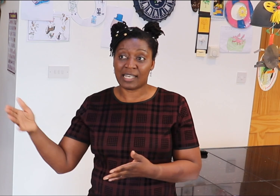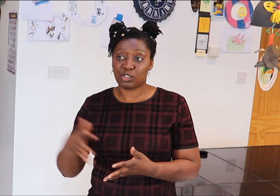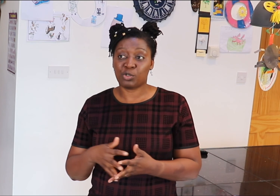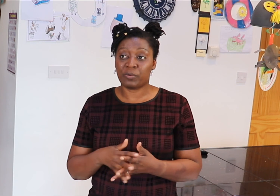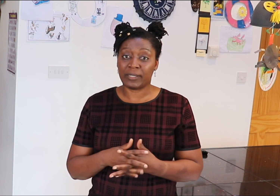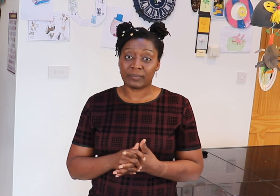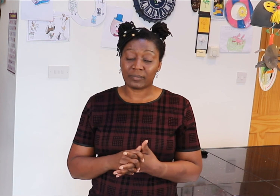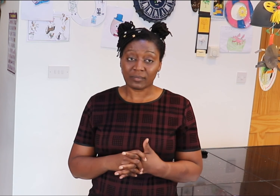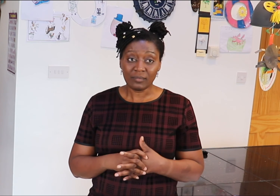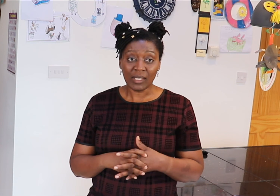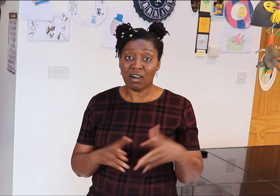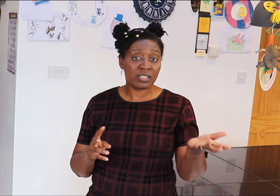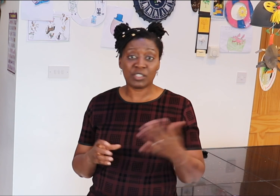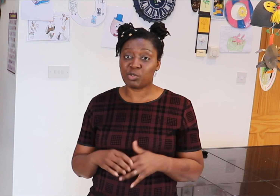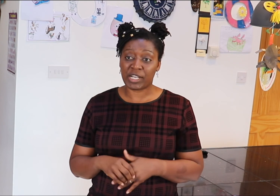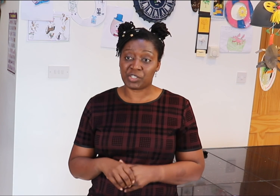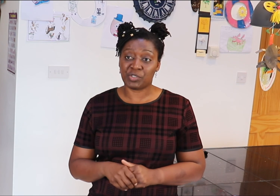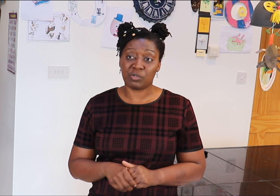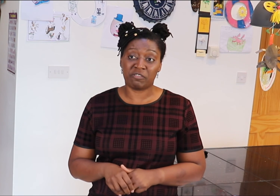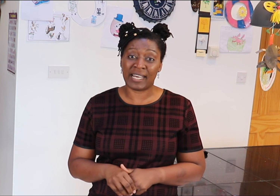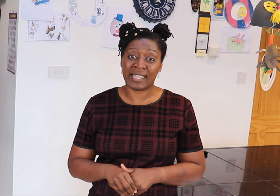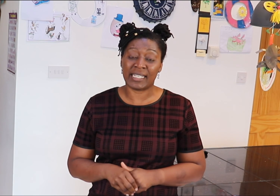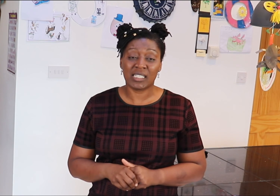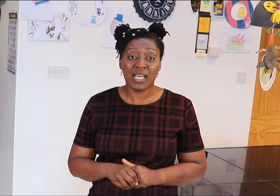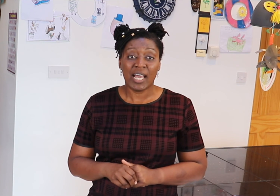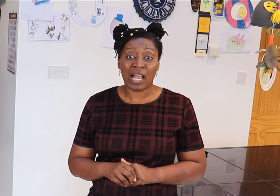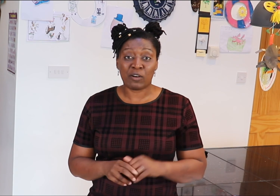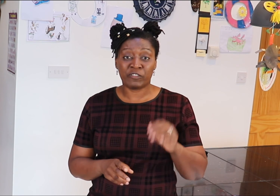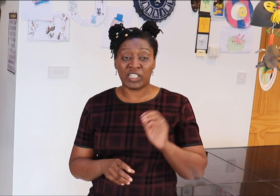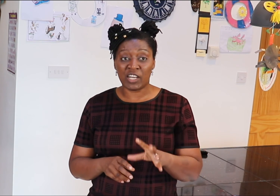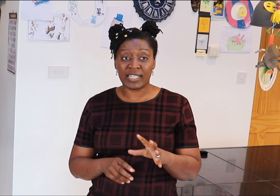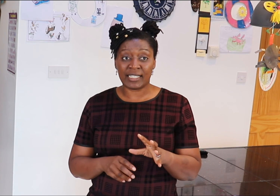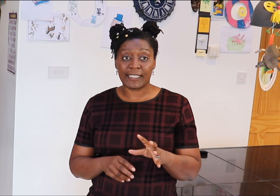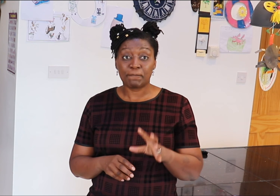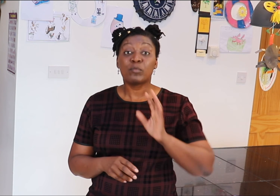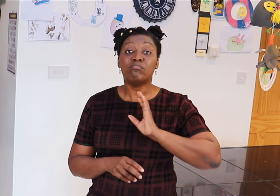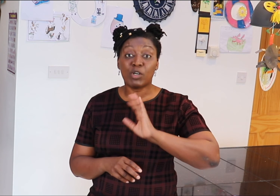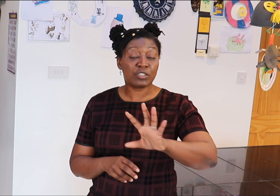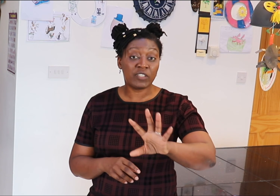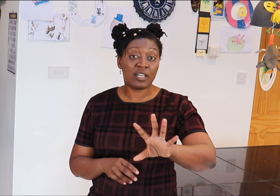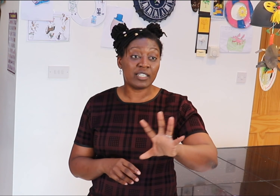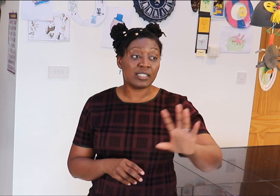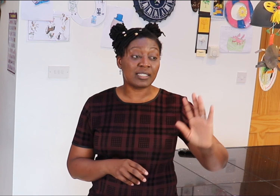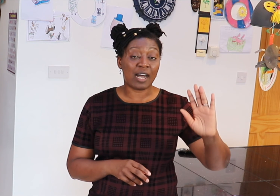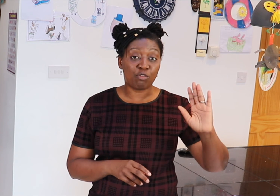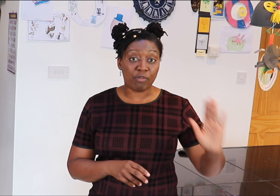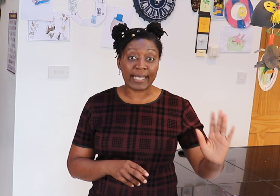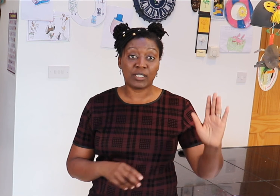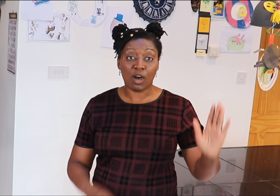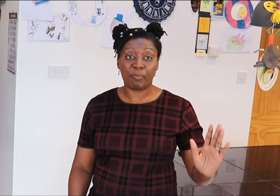that story. Other situations, you'll find that a lot of the learnings, most of the learnings are right